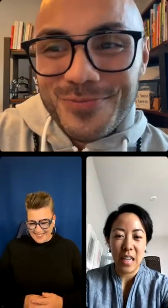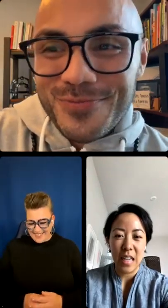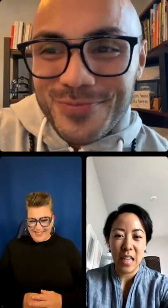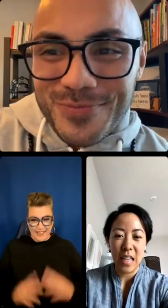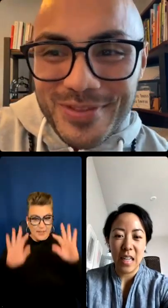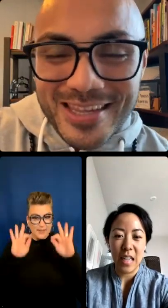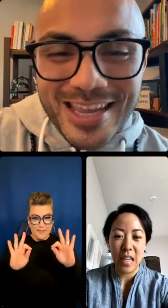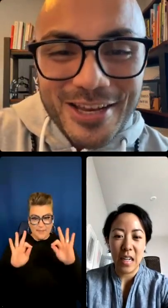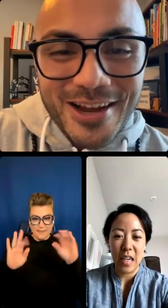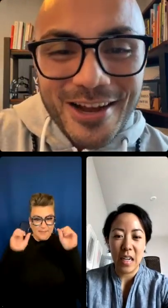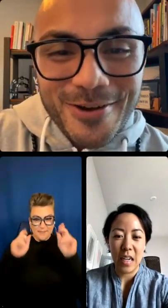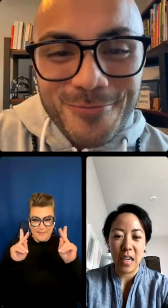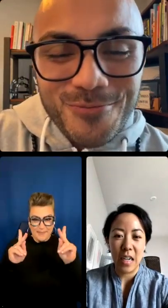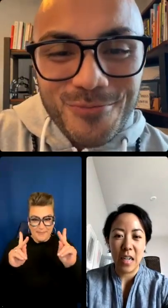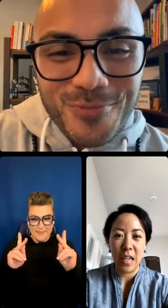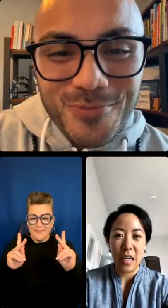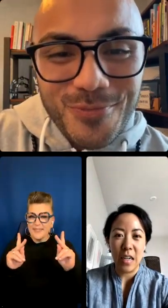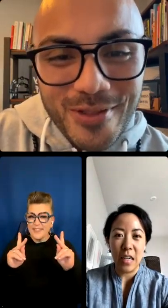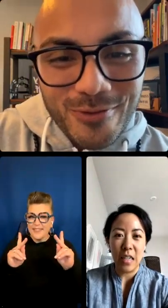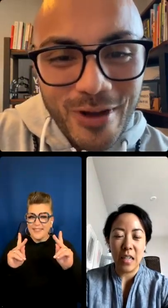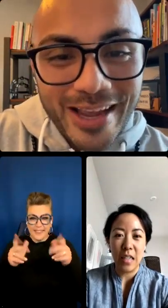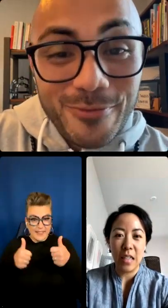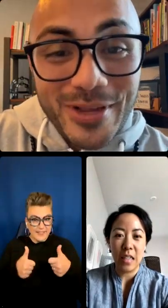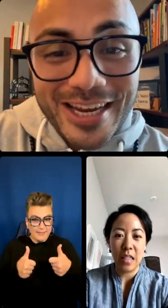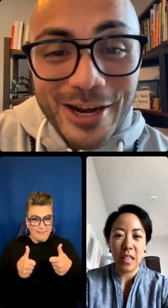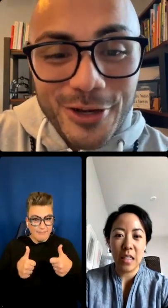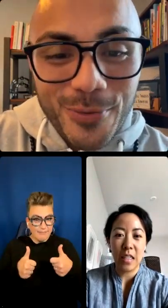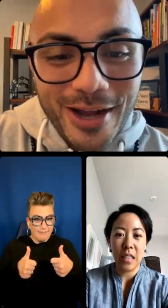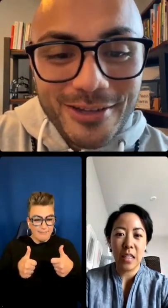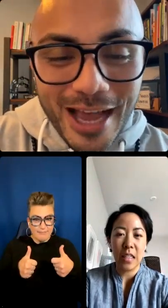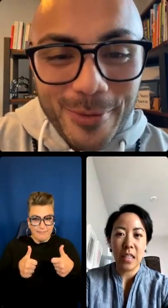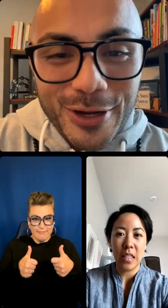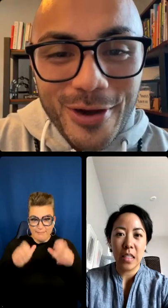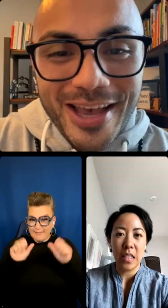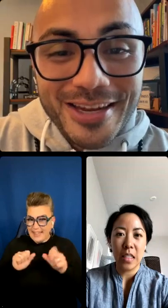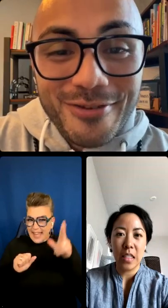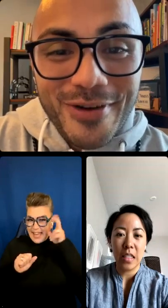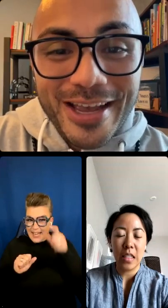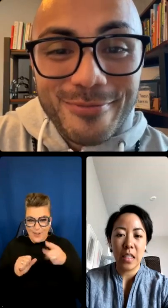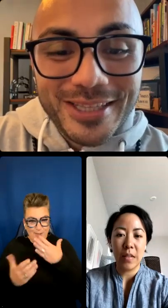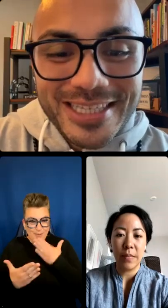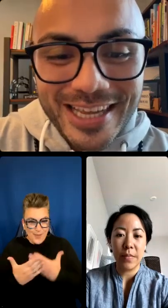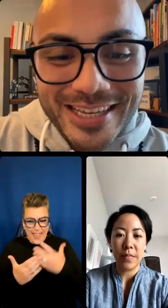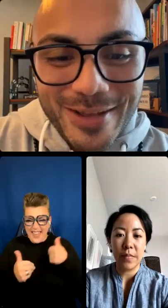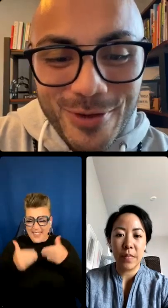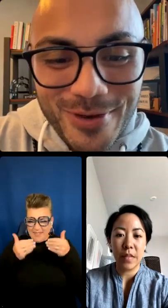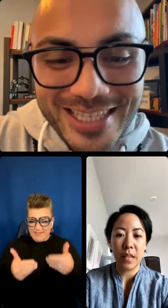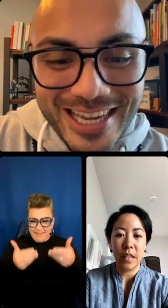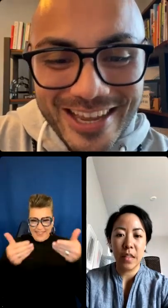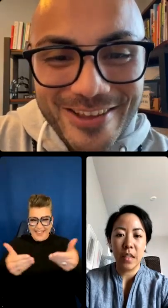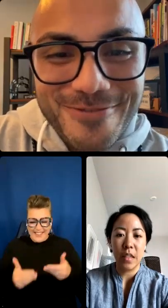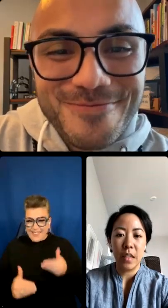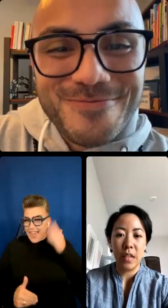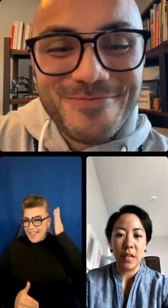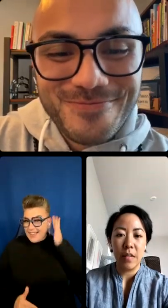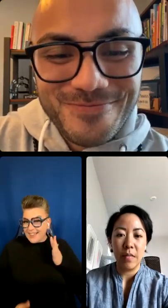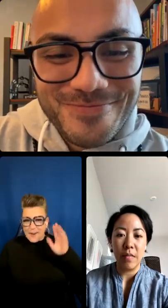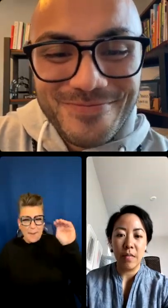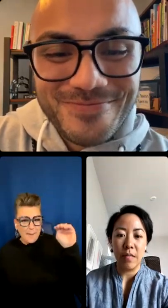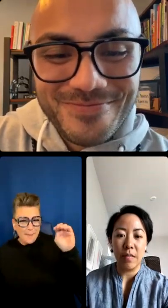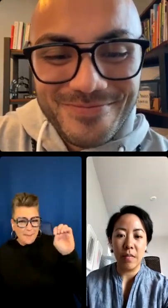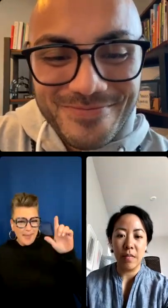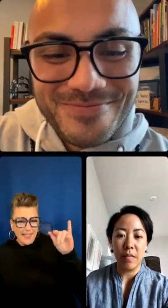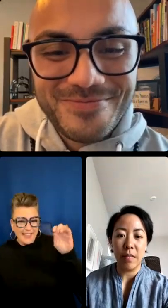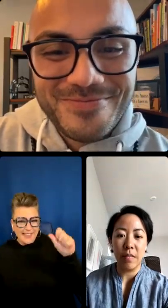Awesome. Can you we can hear you well. I'm gonna go ahead and invite Melissa in. Give me 1 second.